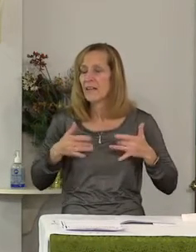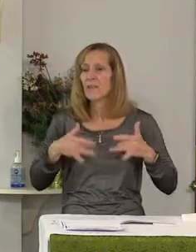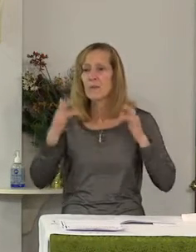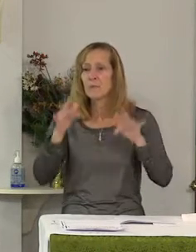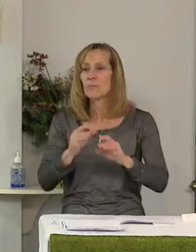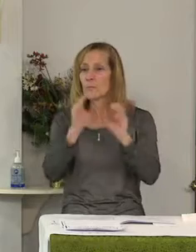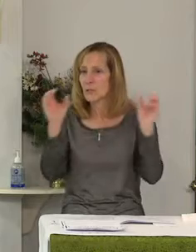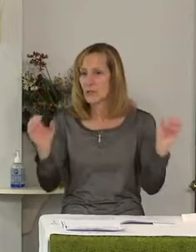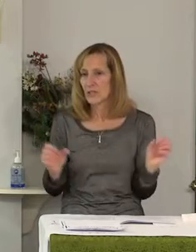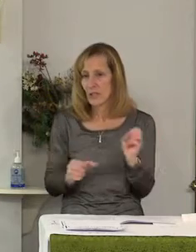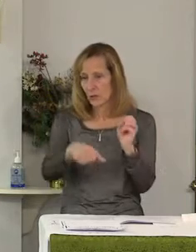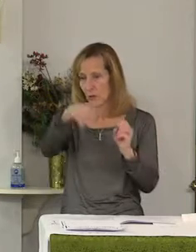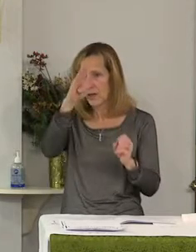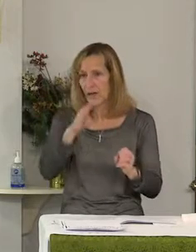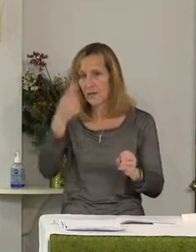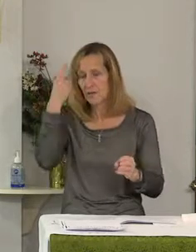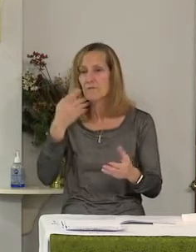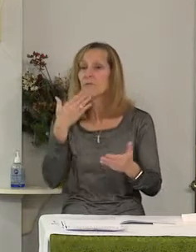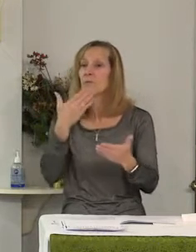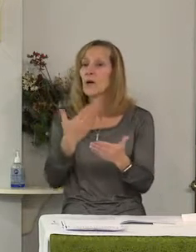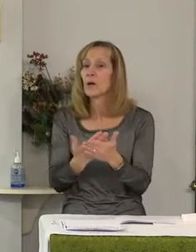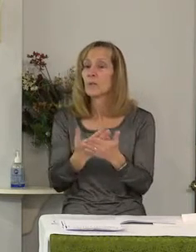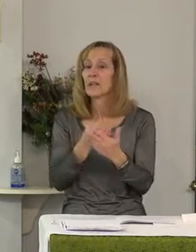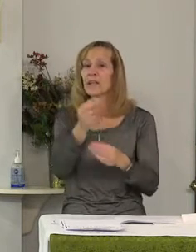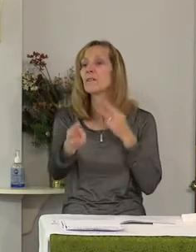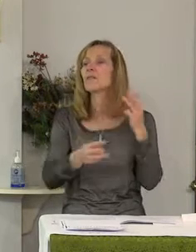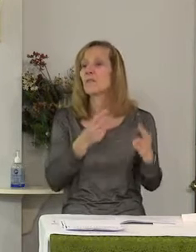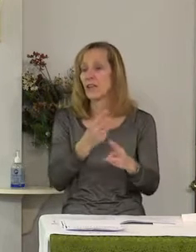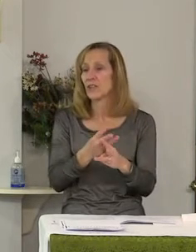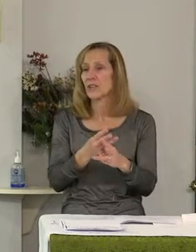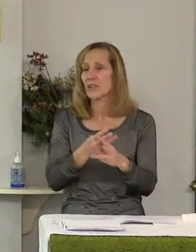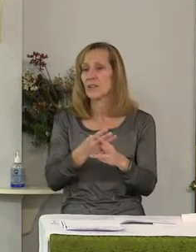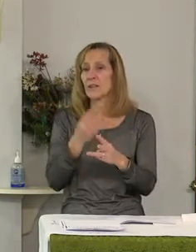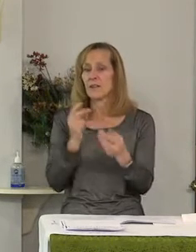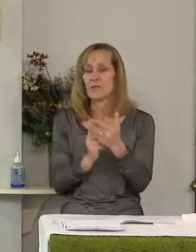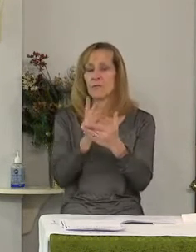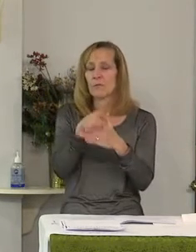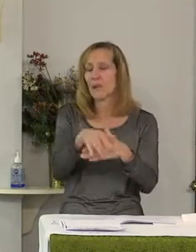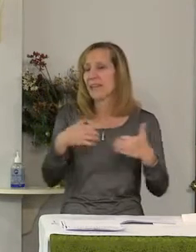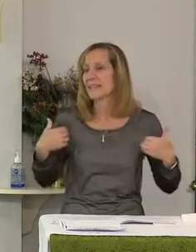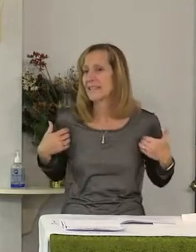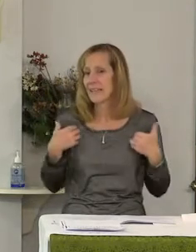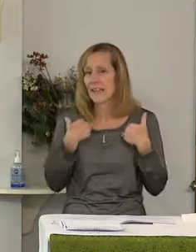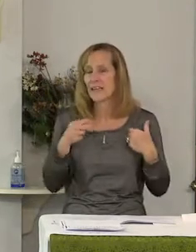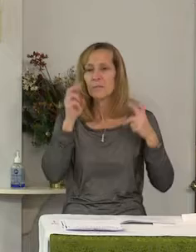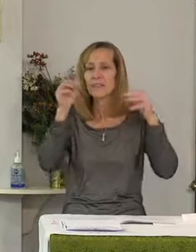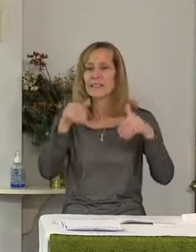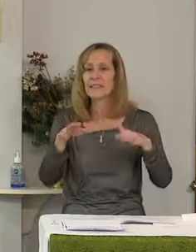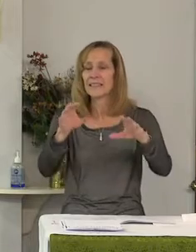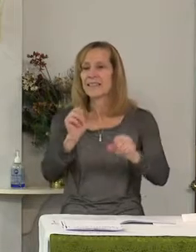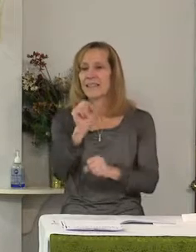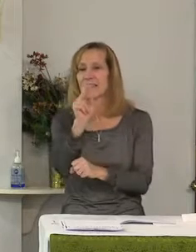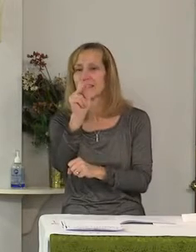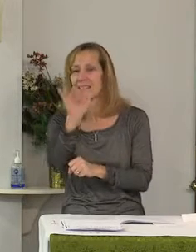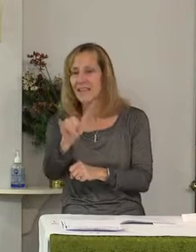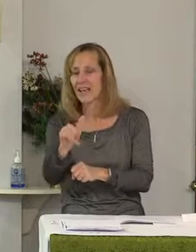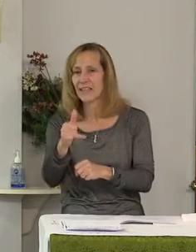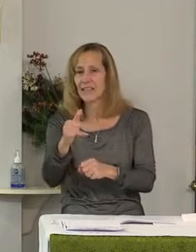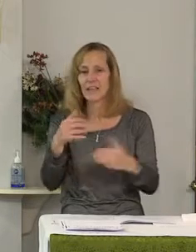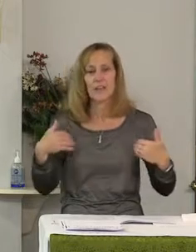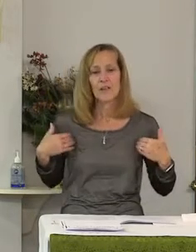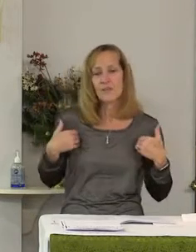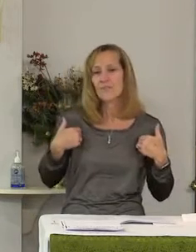God. For the well-being of creation, for plants and animals, seas and skies, and